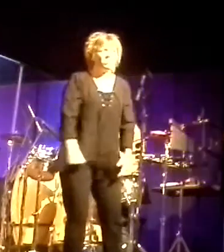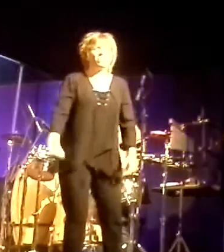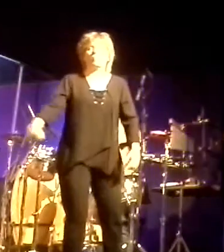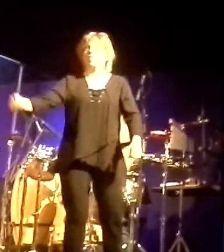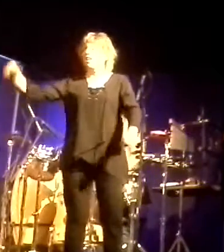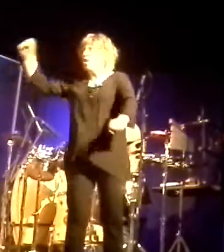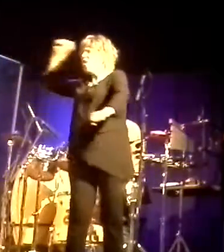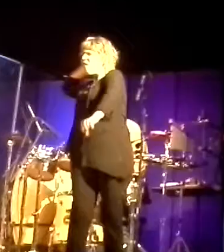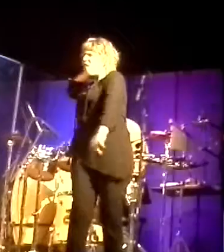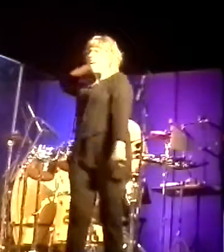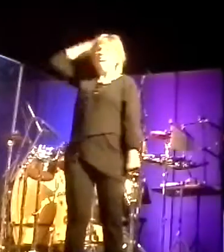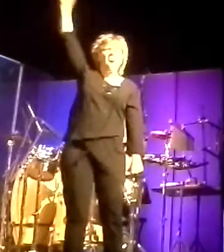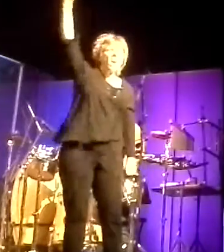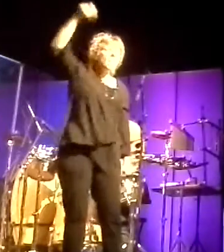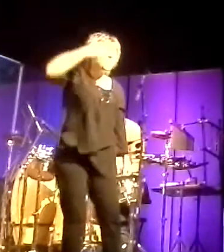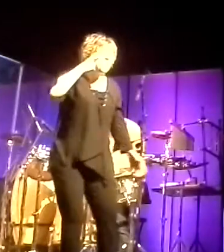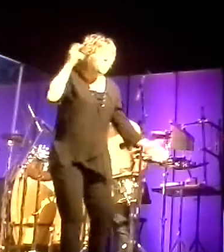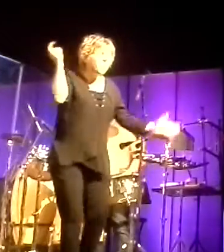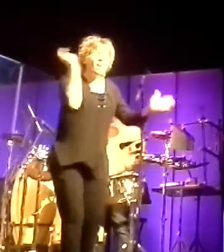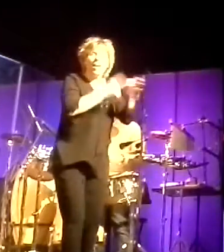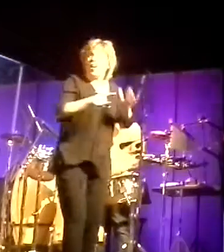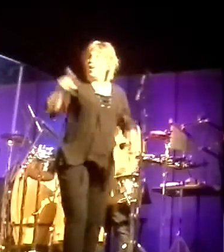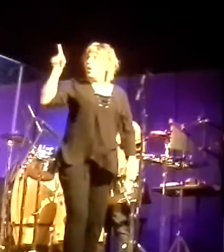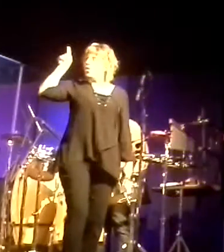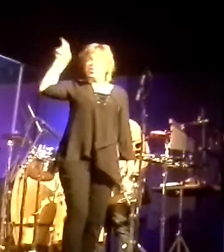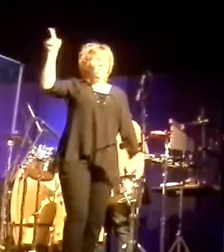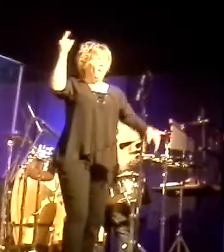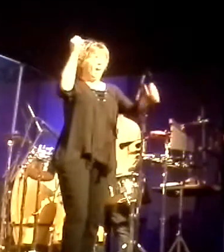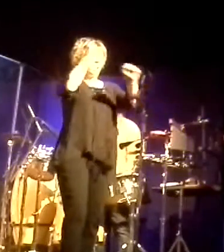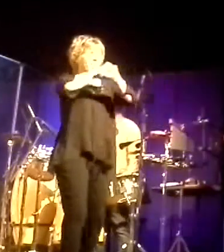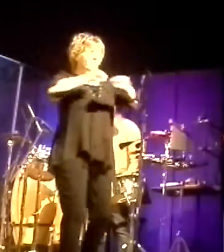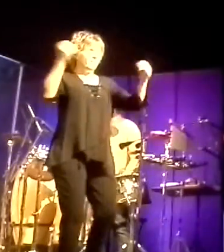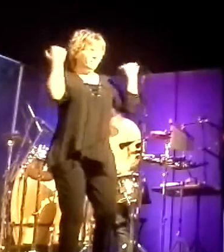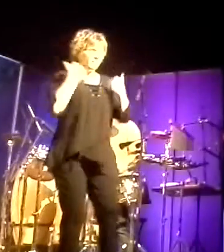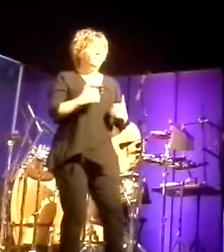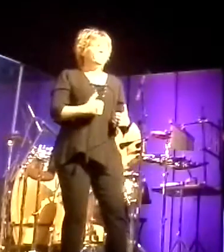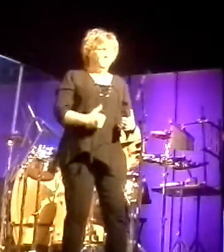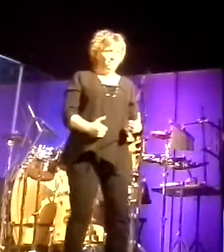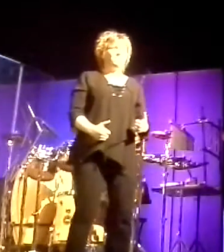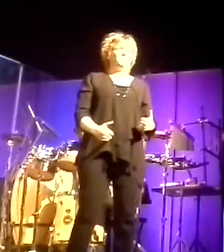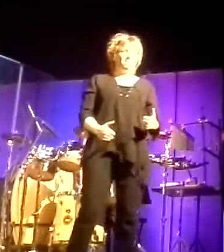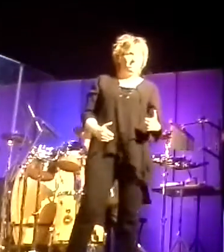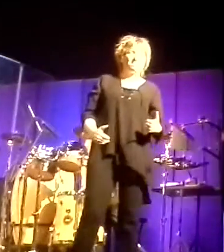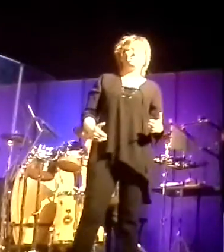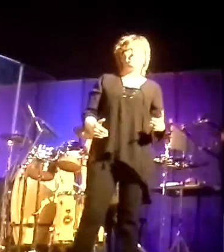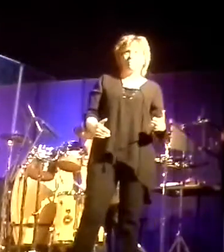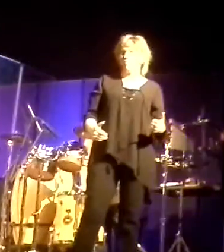is coming. Oh hallelujah, look how he lifted me.